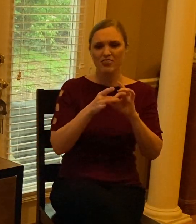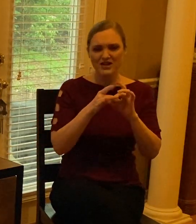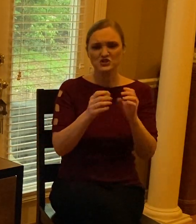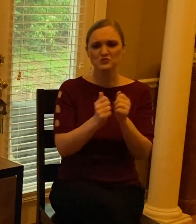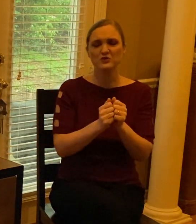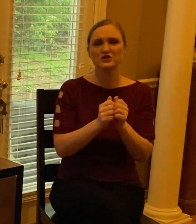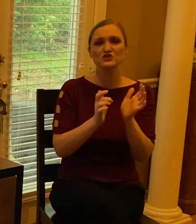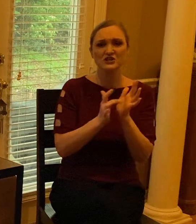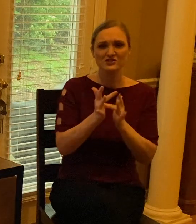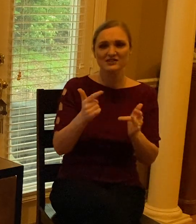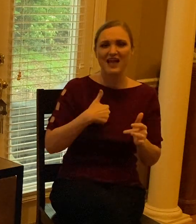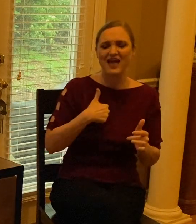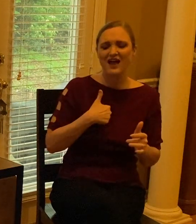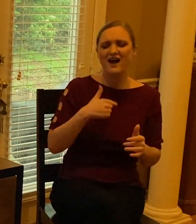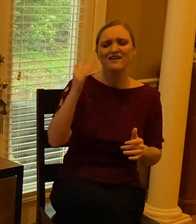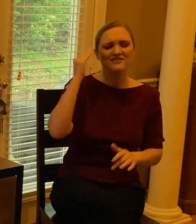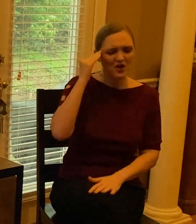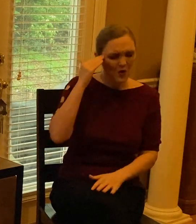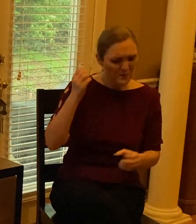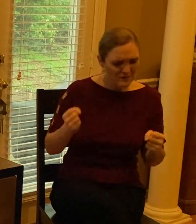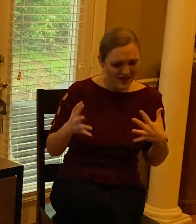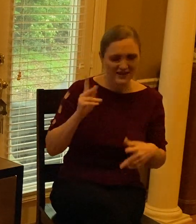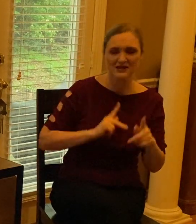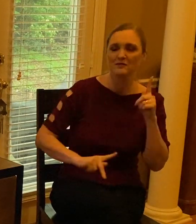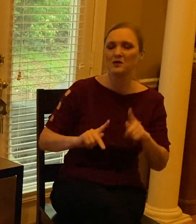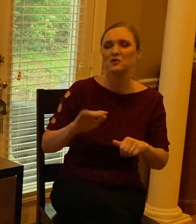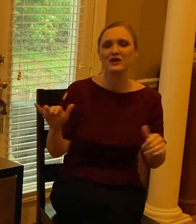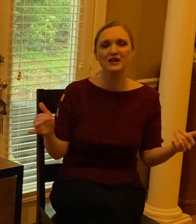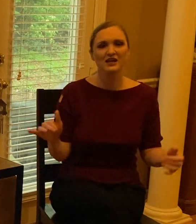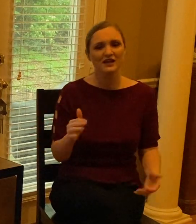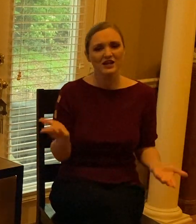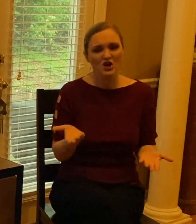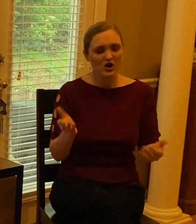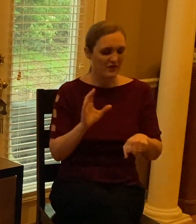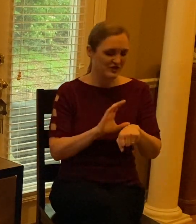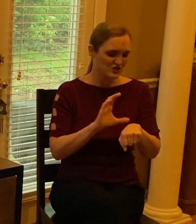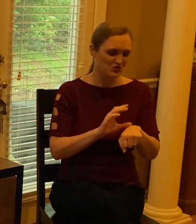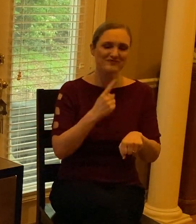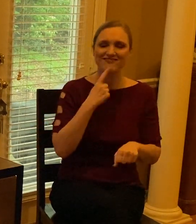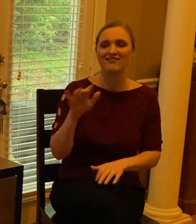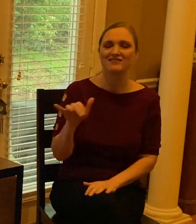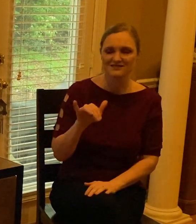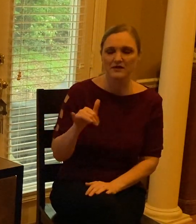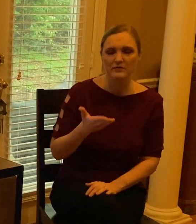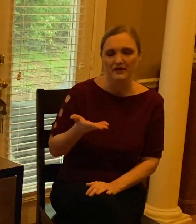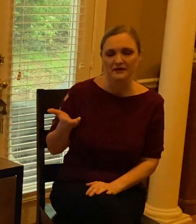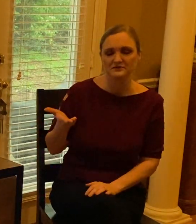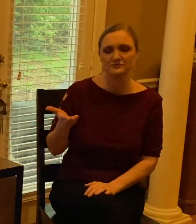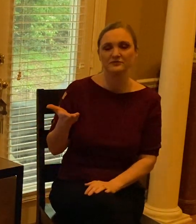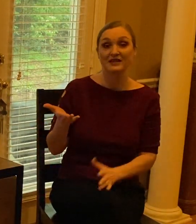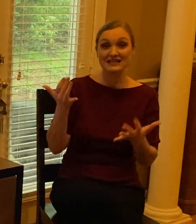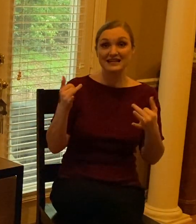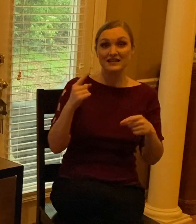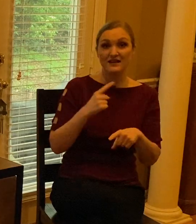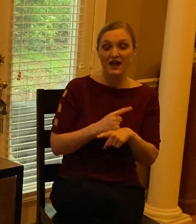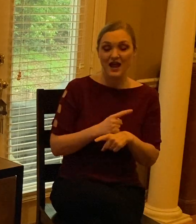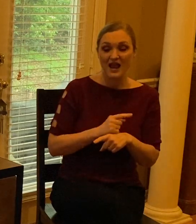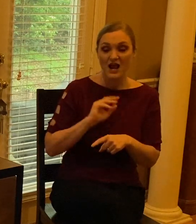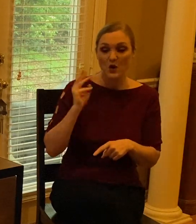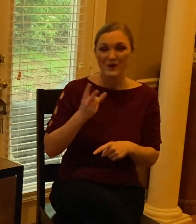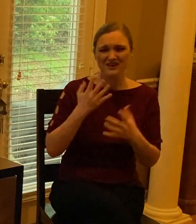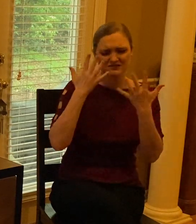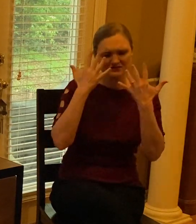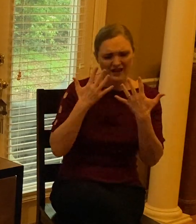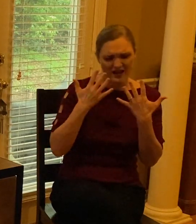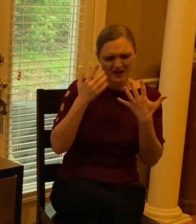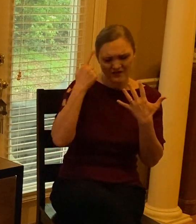Christ. And I feel confident that there are many in this congregation who would echo those same sentiments. Today, we grieve